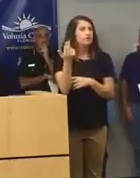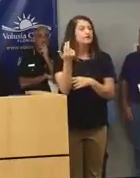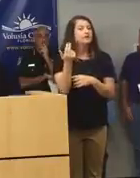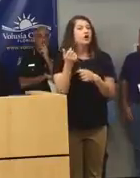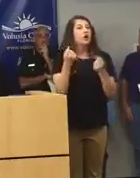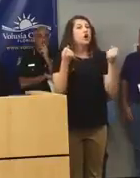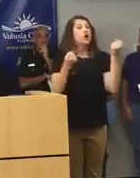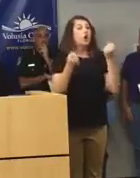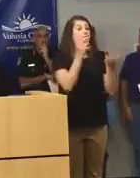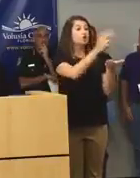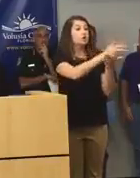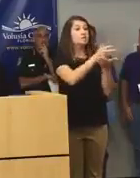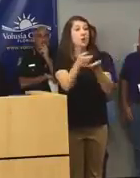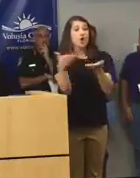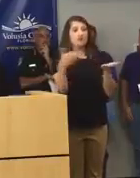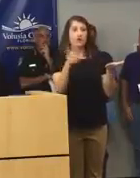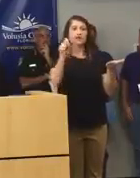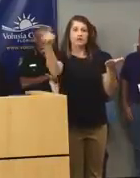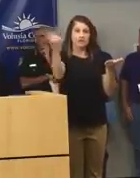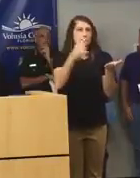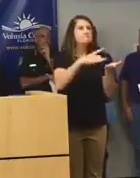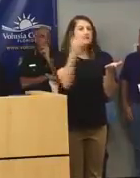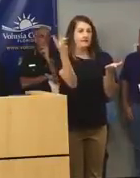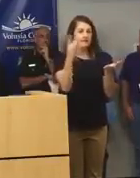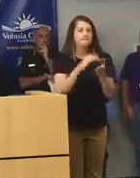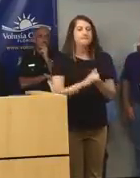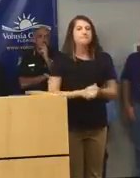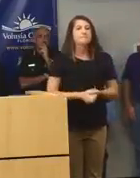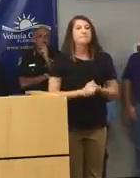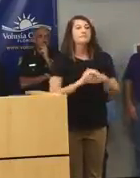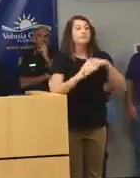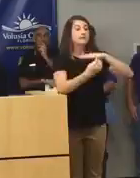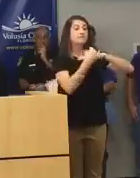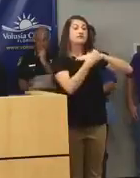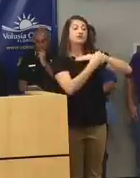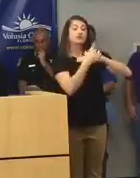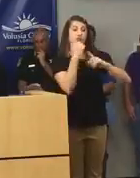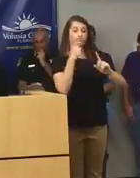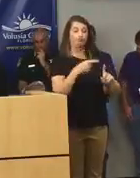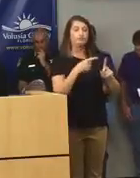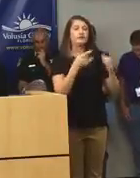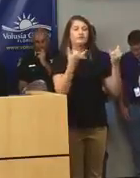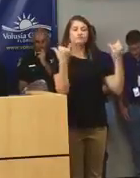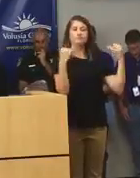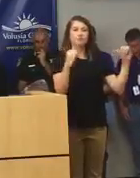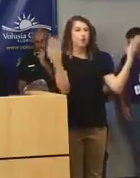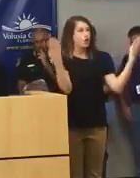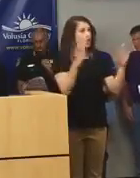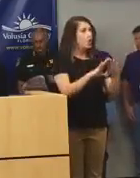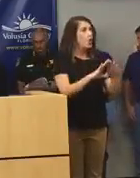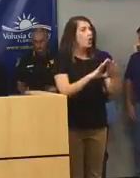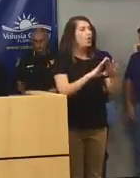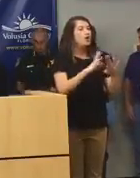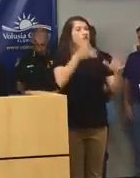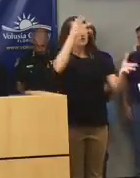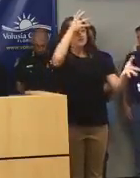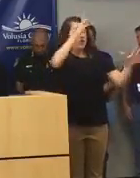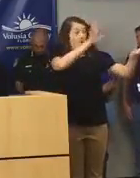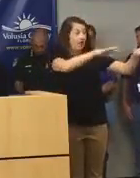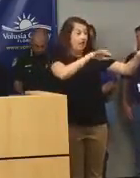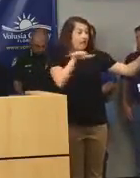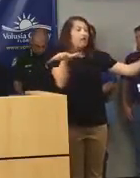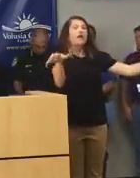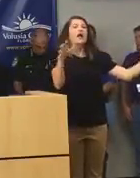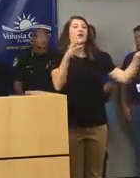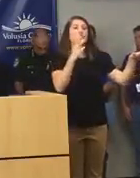cars parked at the airport can be picked up. At the beach, beaches remain closed. There is debris on the beach and in the